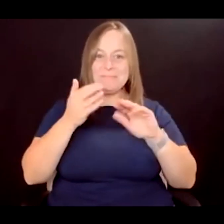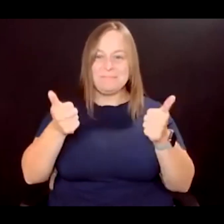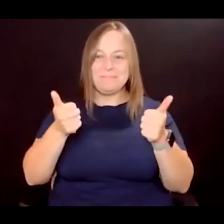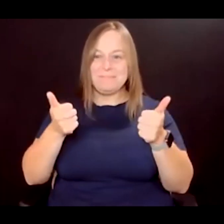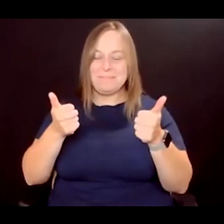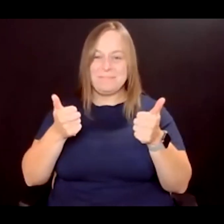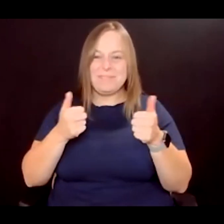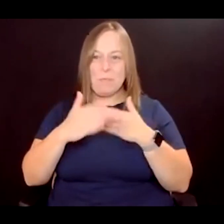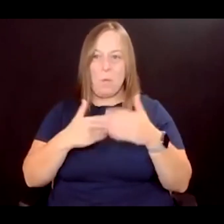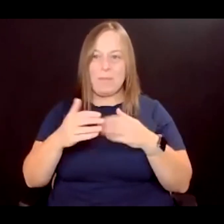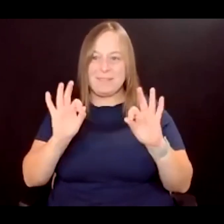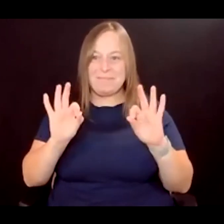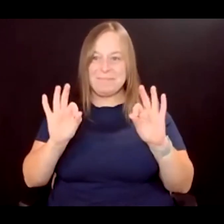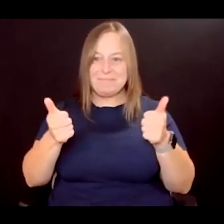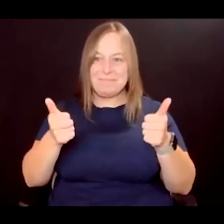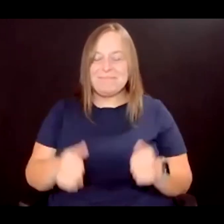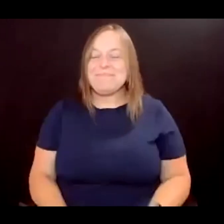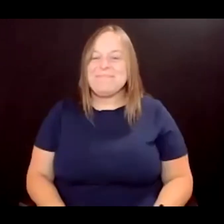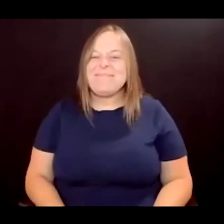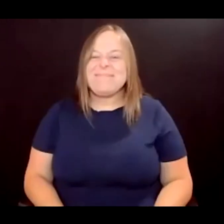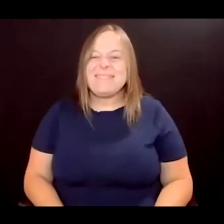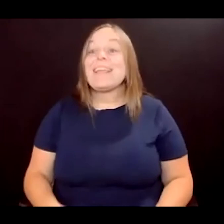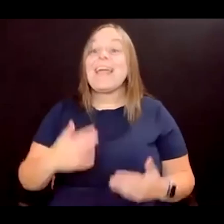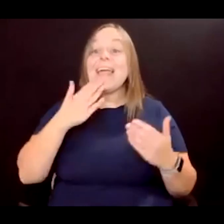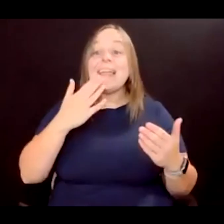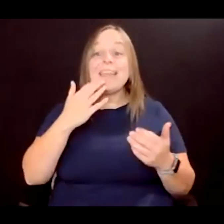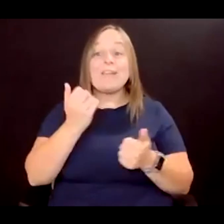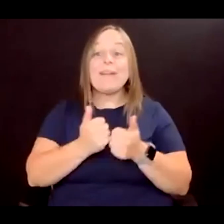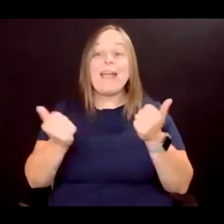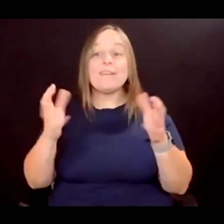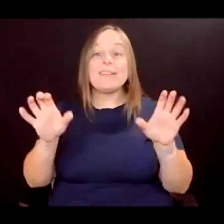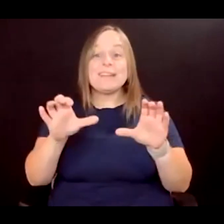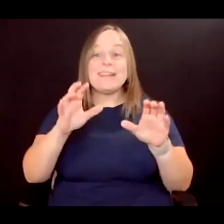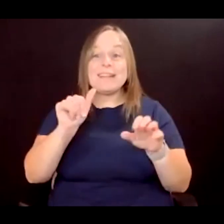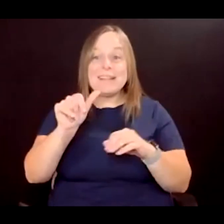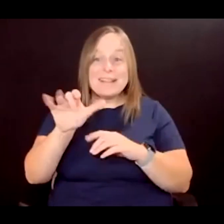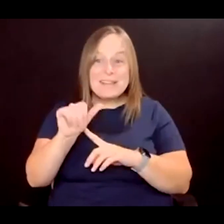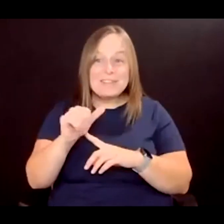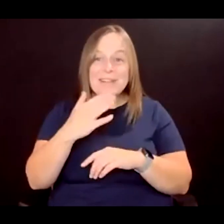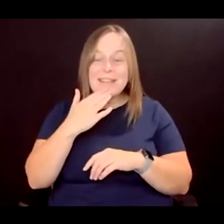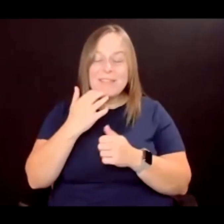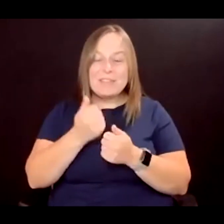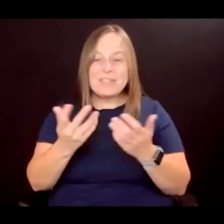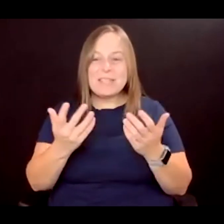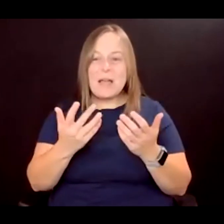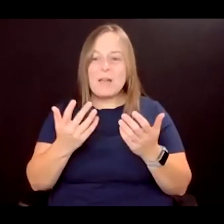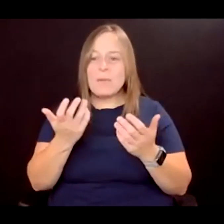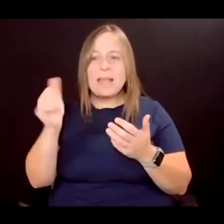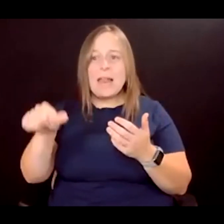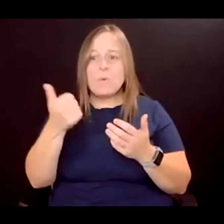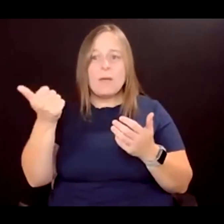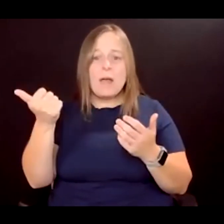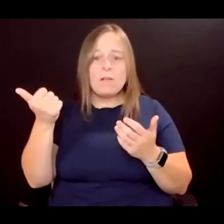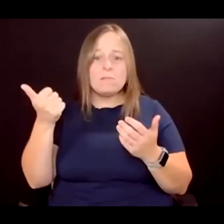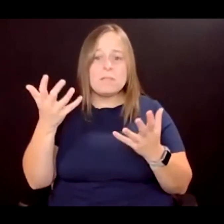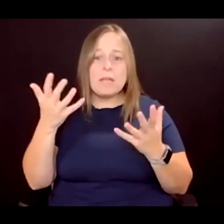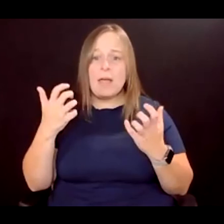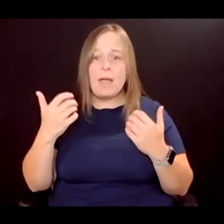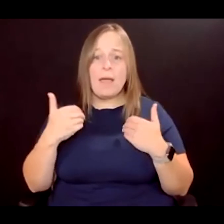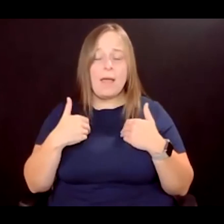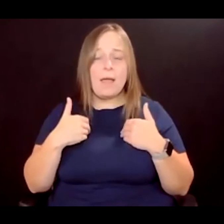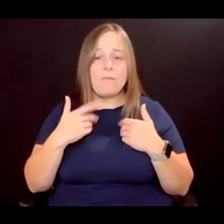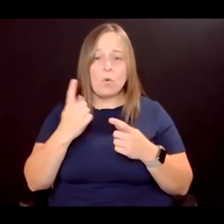major issues to me is working with people whose heart is in the work, who are doing something beyond